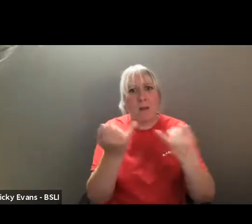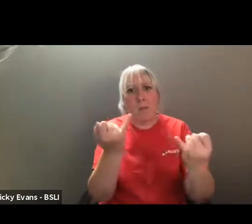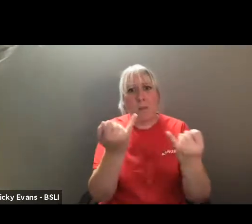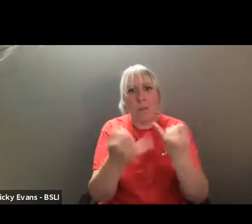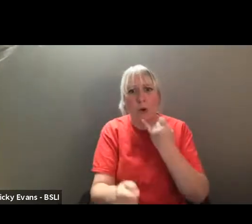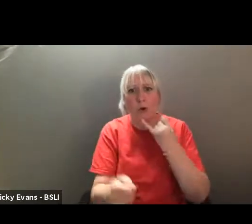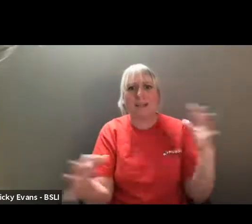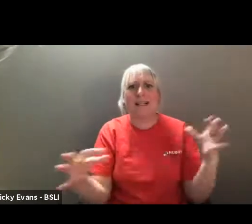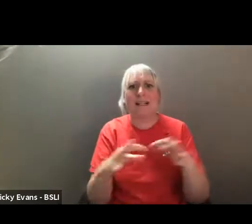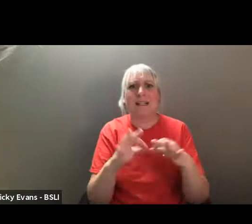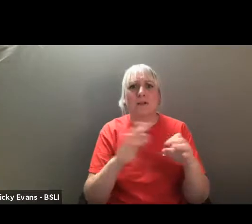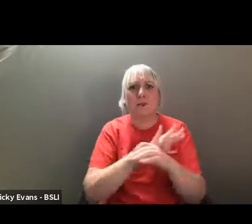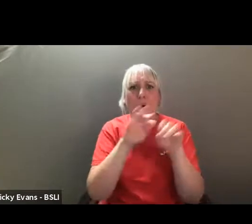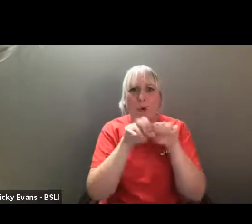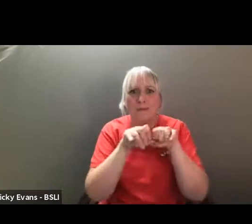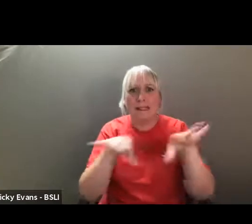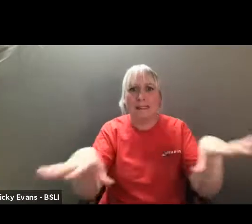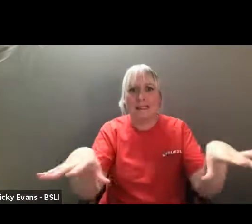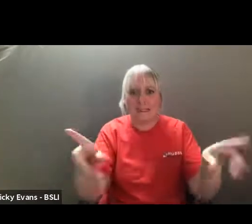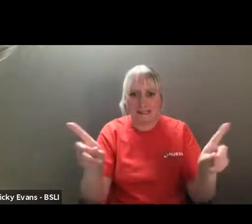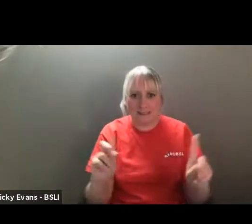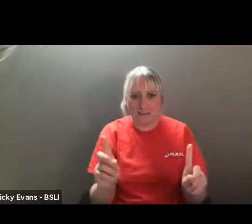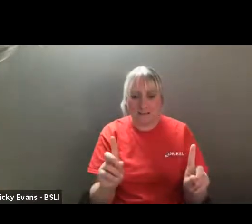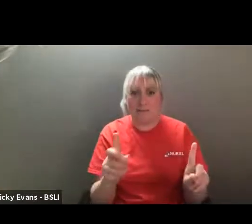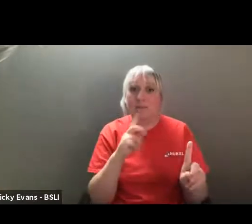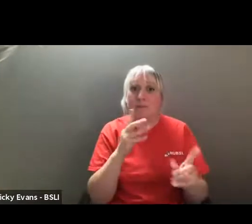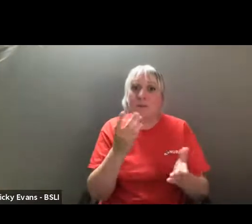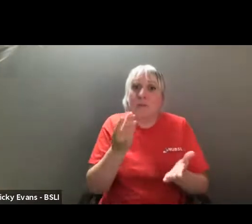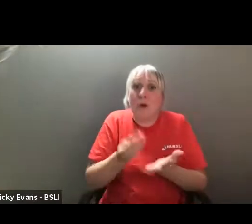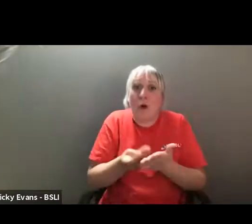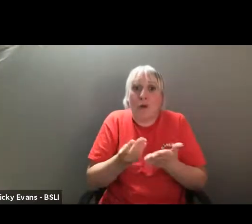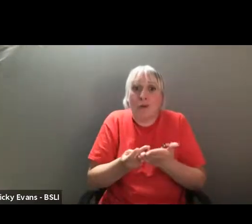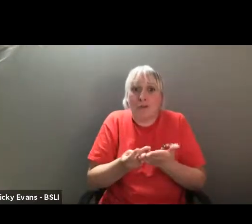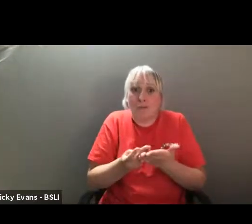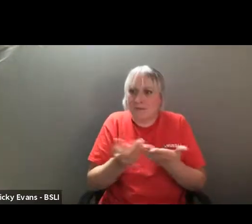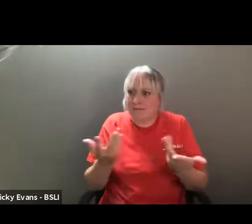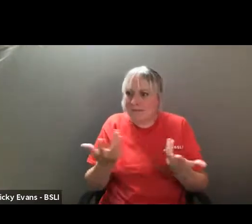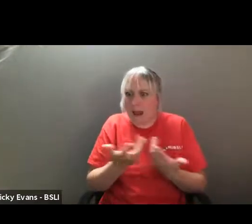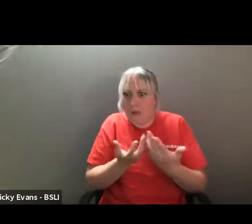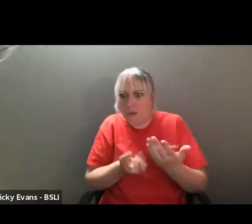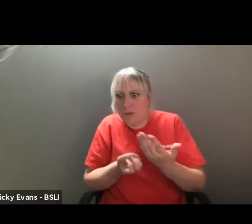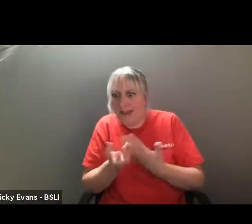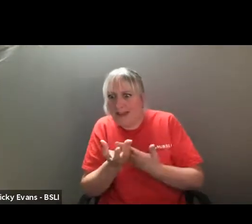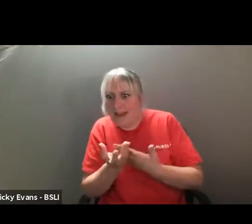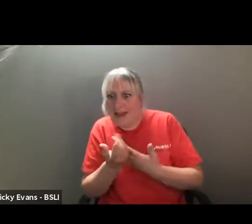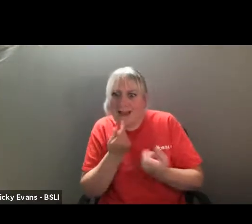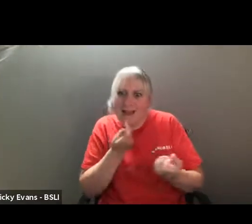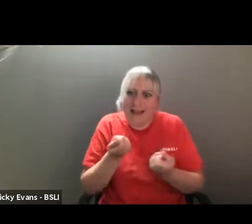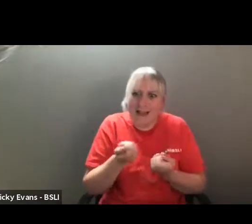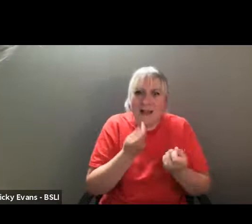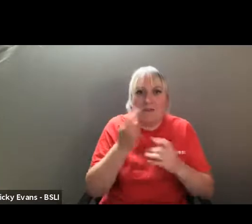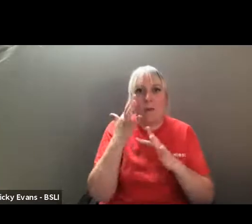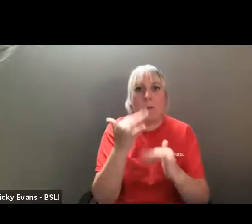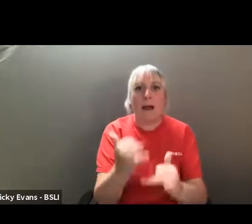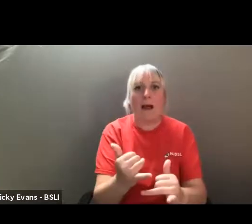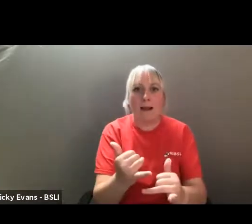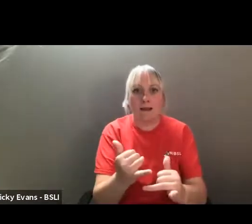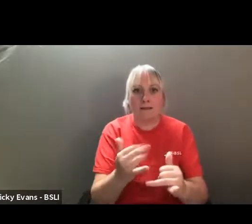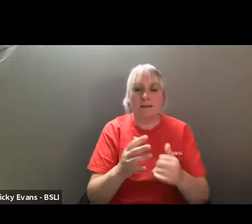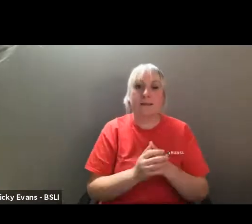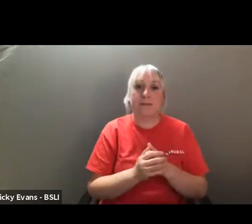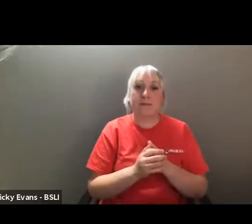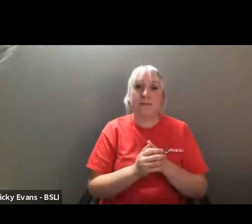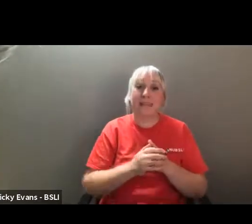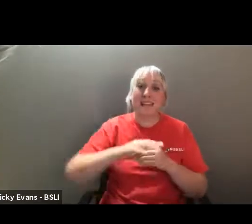the COVID-19 emergency is the cost of running a pilot. The estimated cost of running a